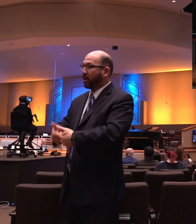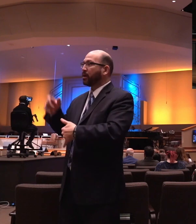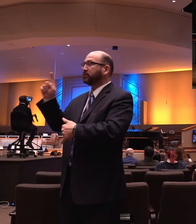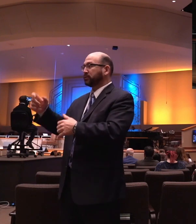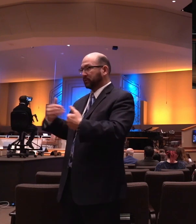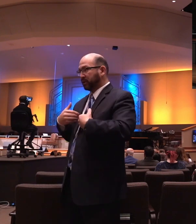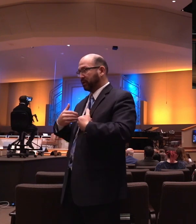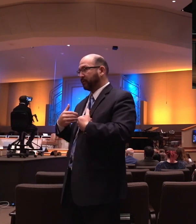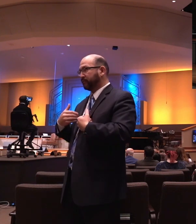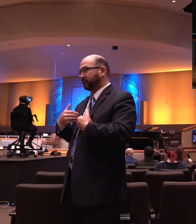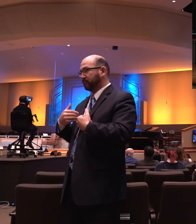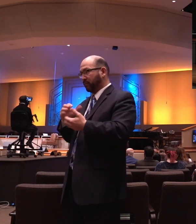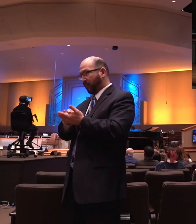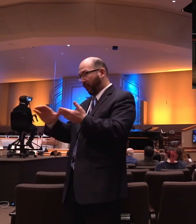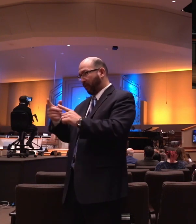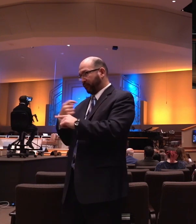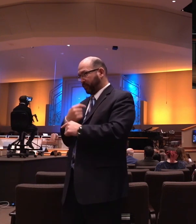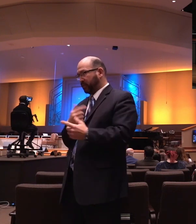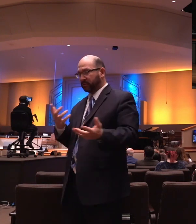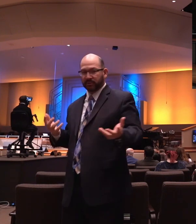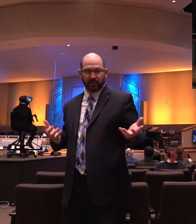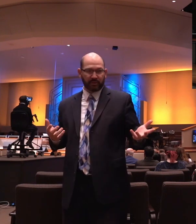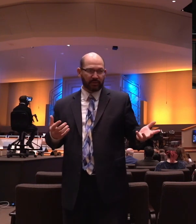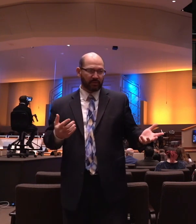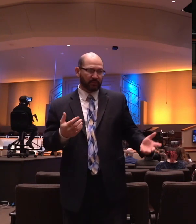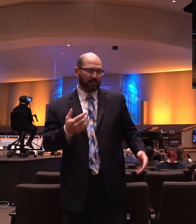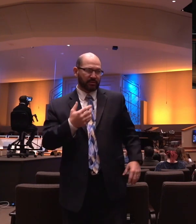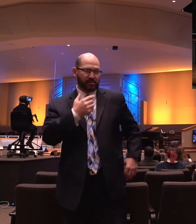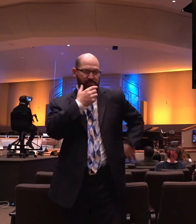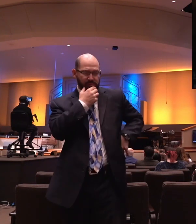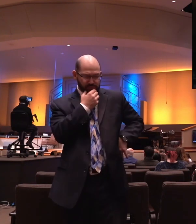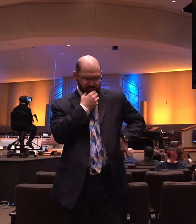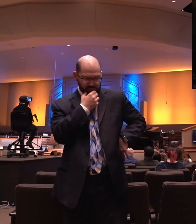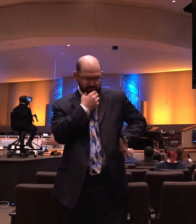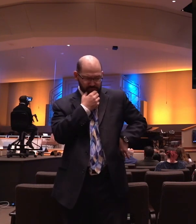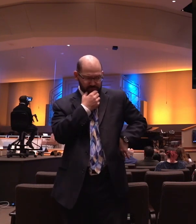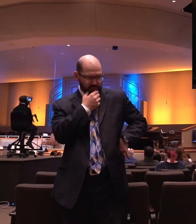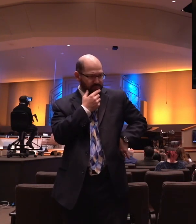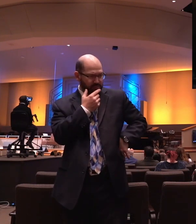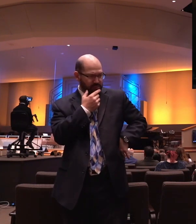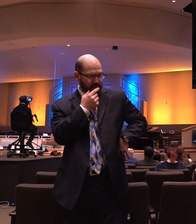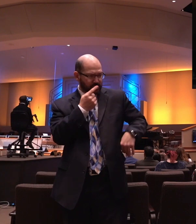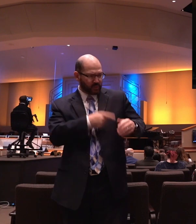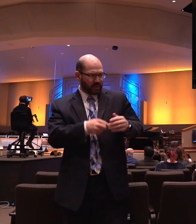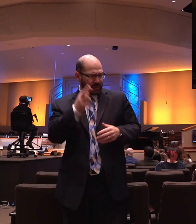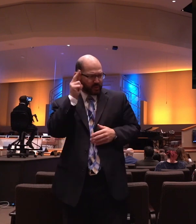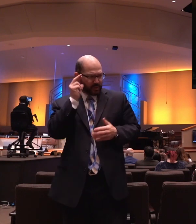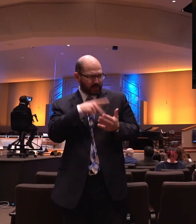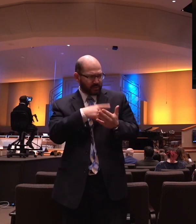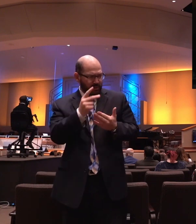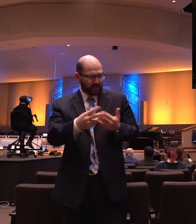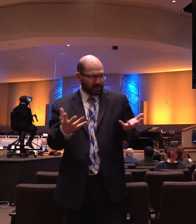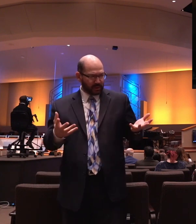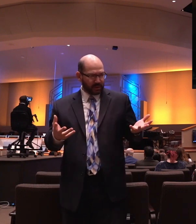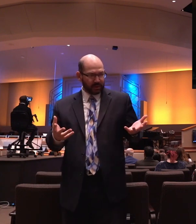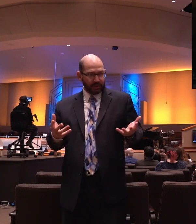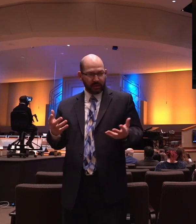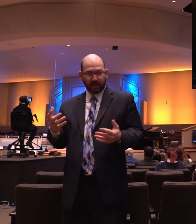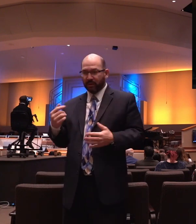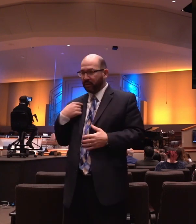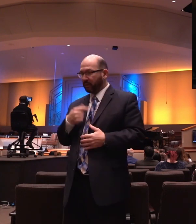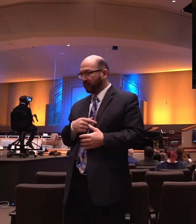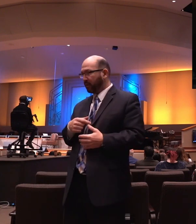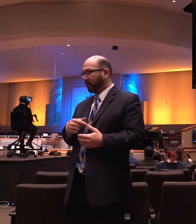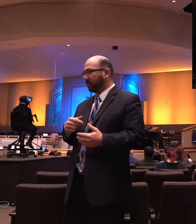have to have the card. I said, well, what kind of radio station is this? He said, we play hard